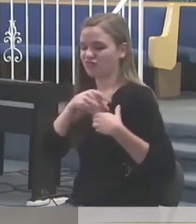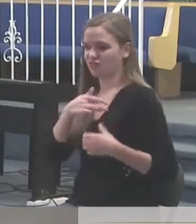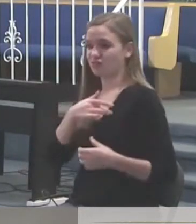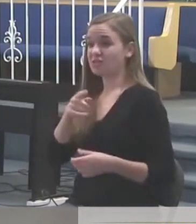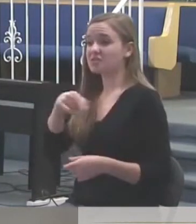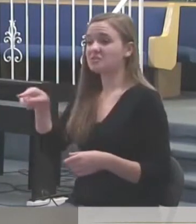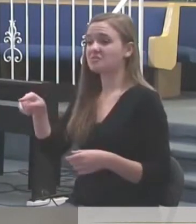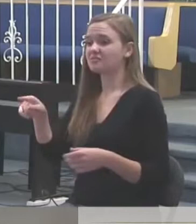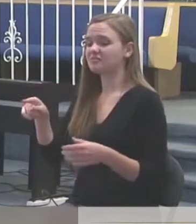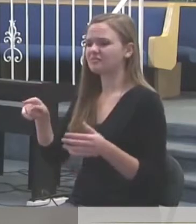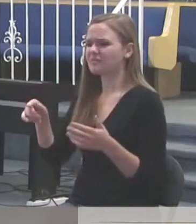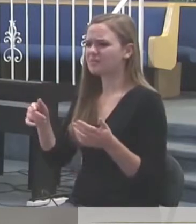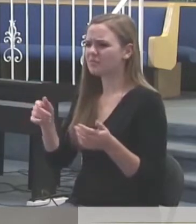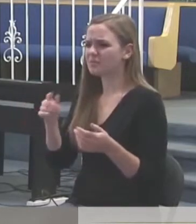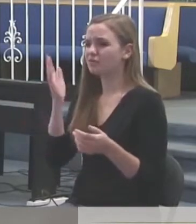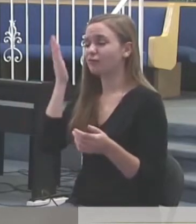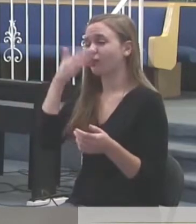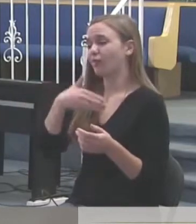there.